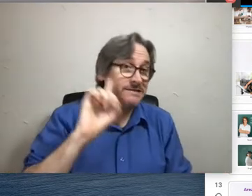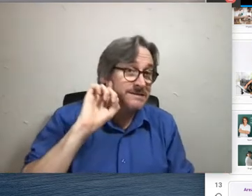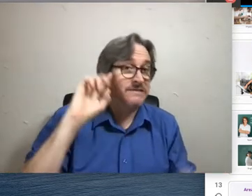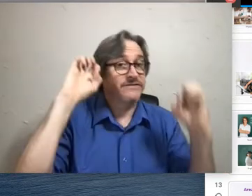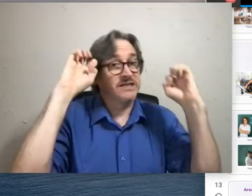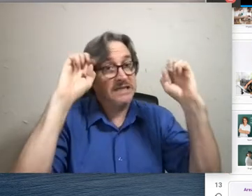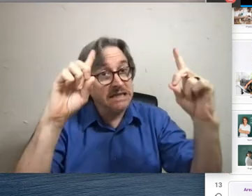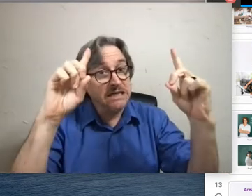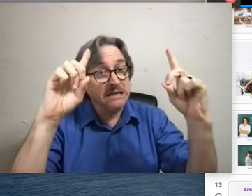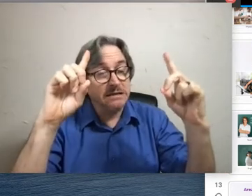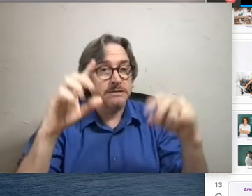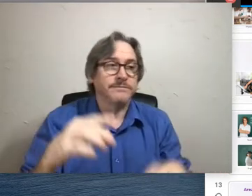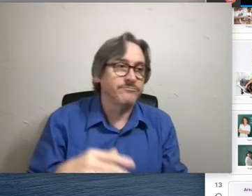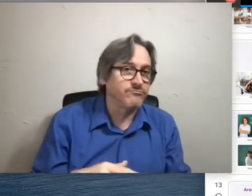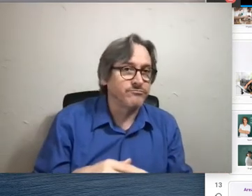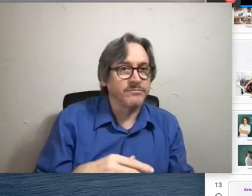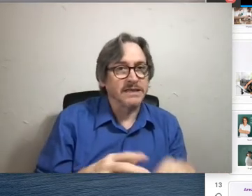So